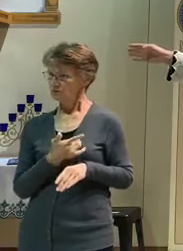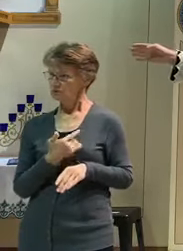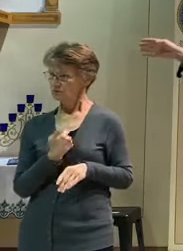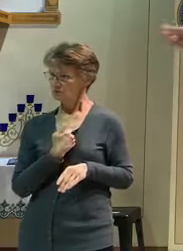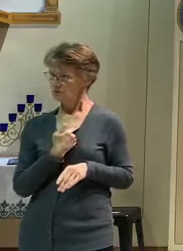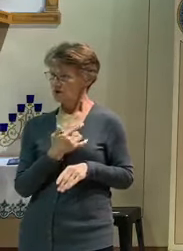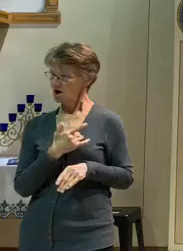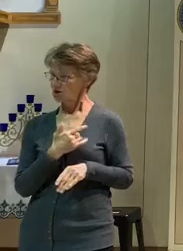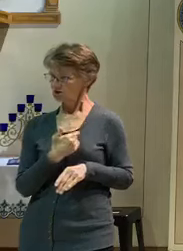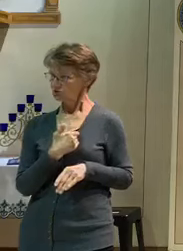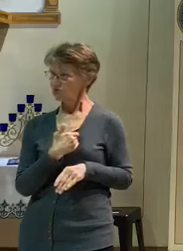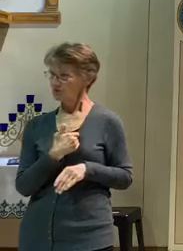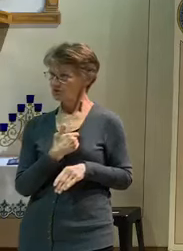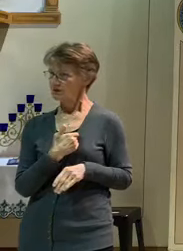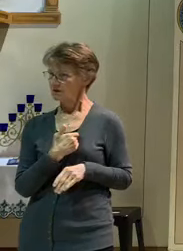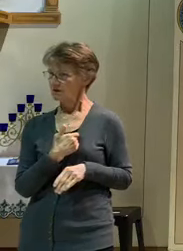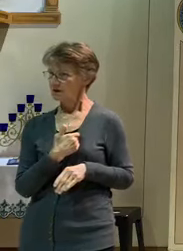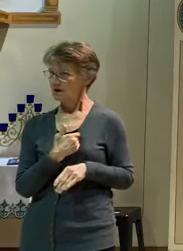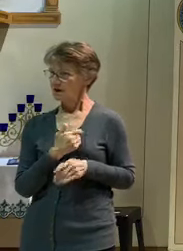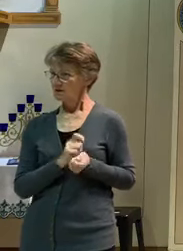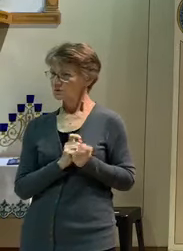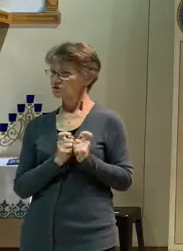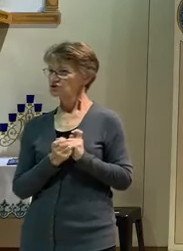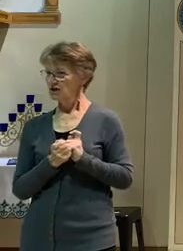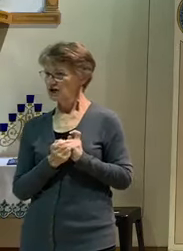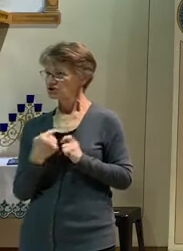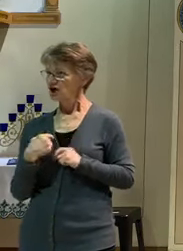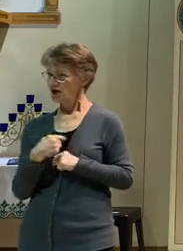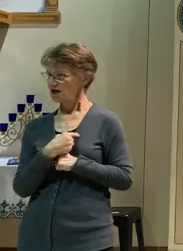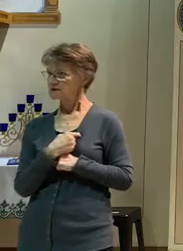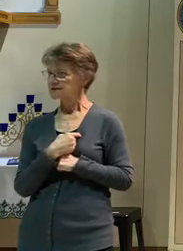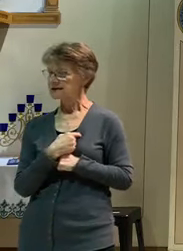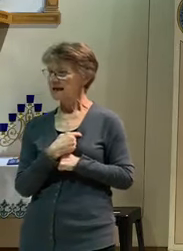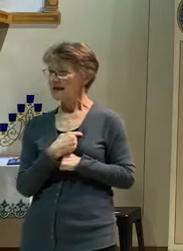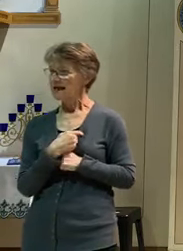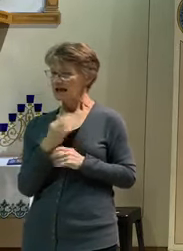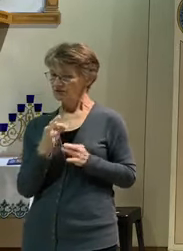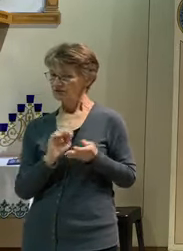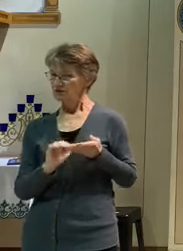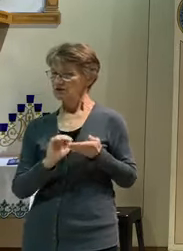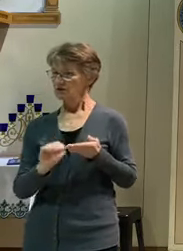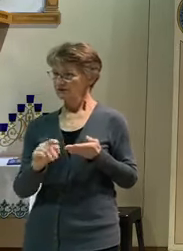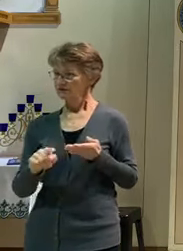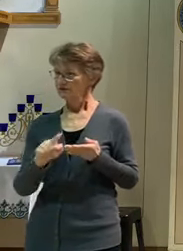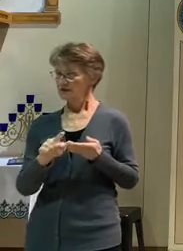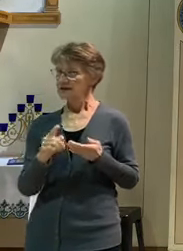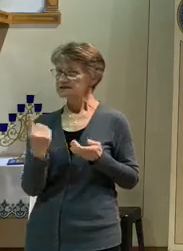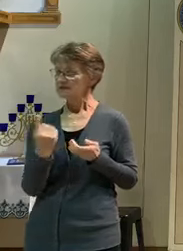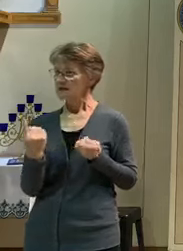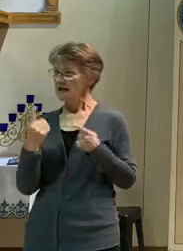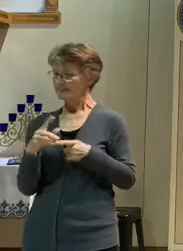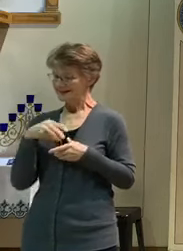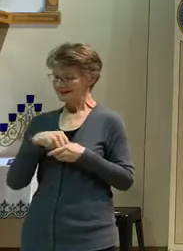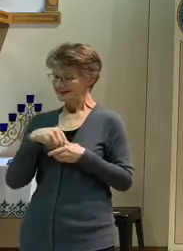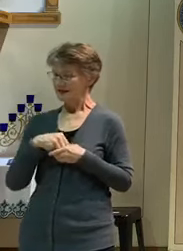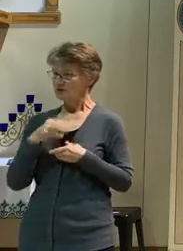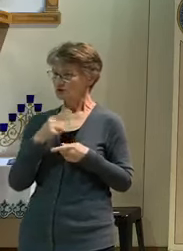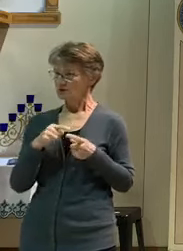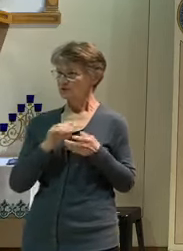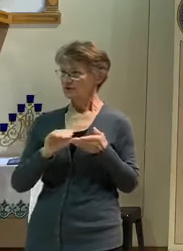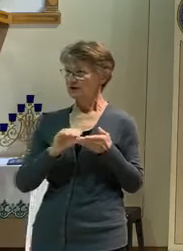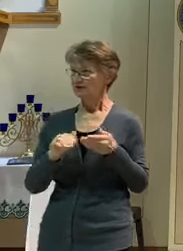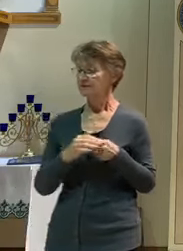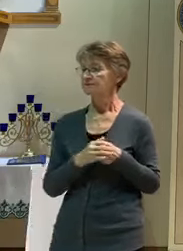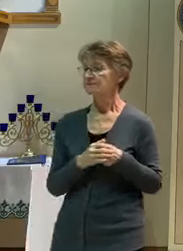angry with, but it's something that changes us. There's something that happens within each and every one of us. I